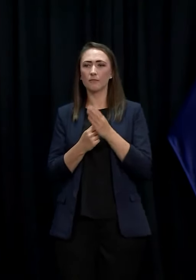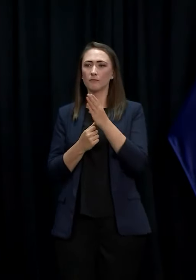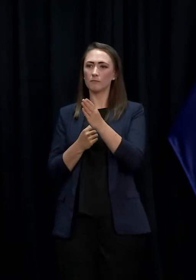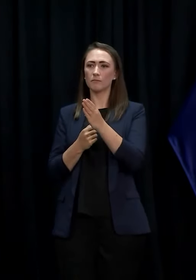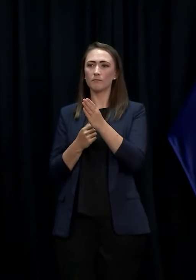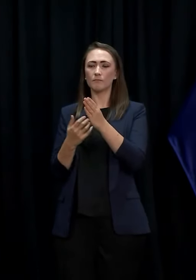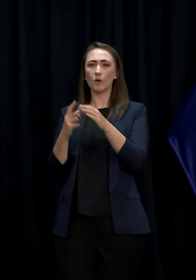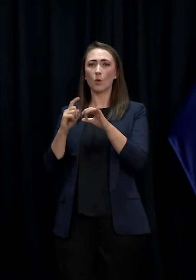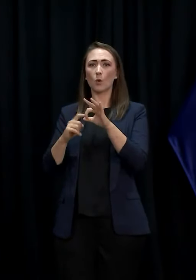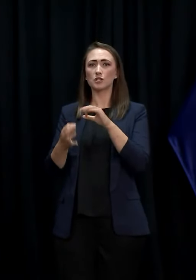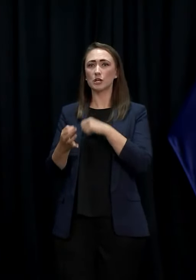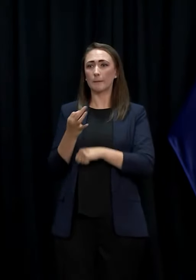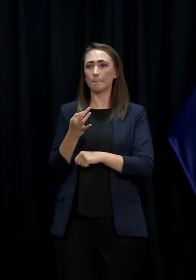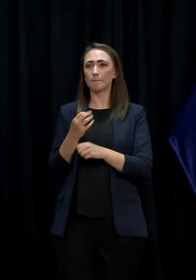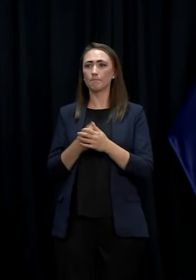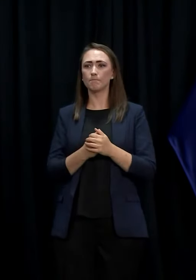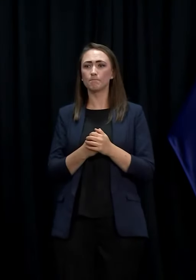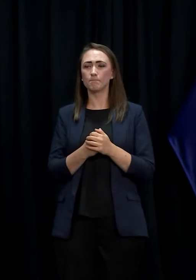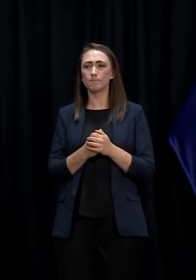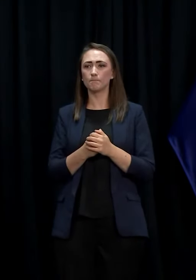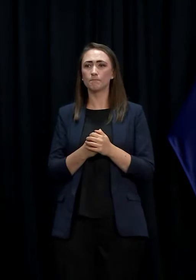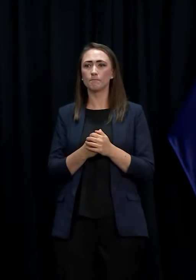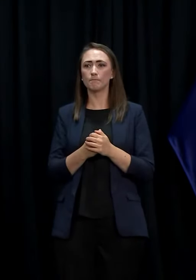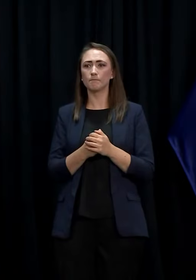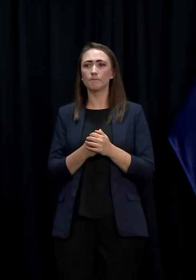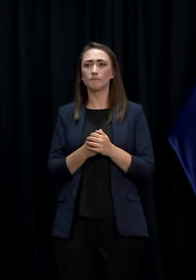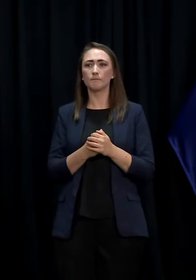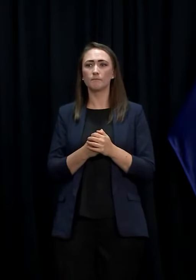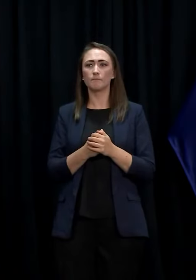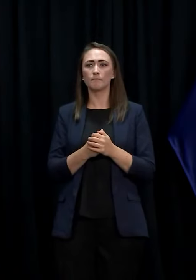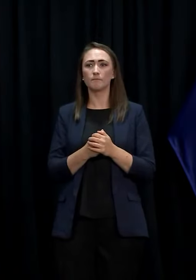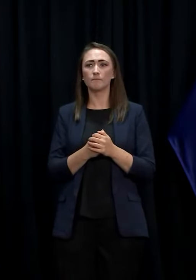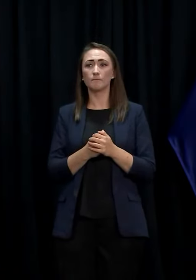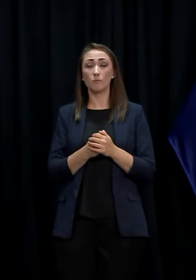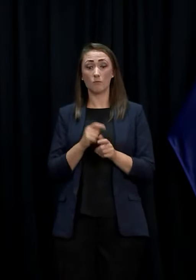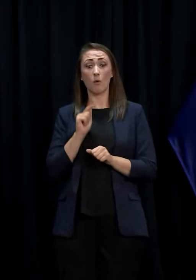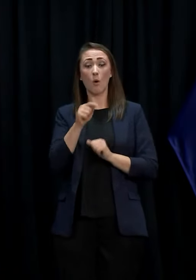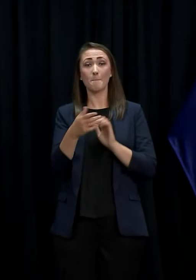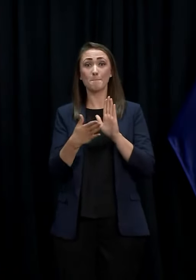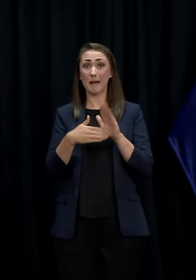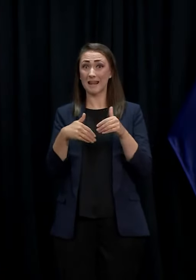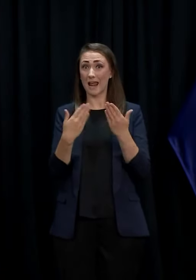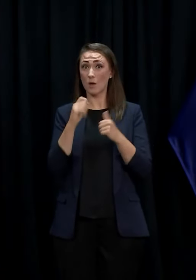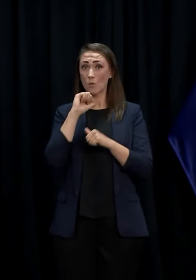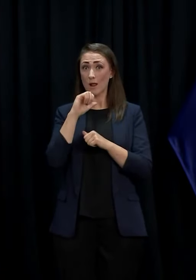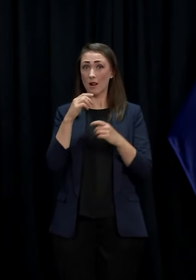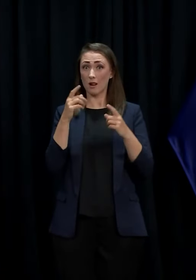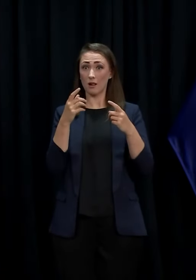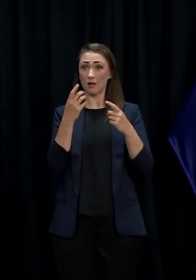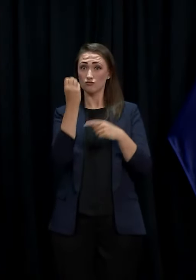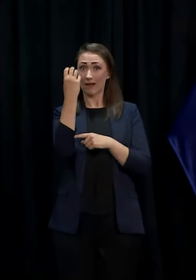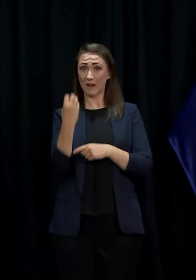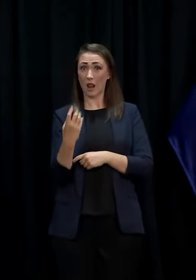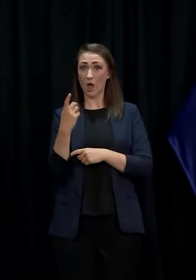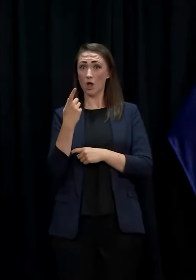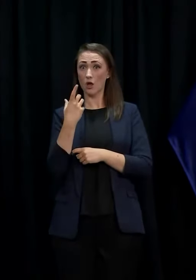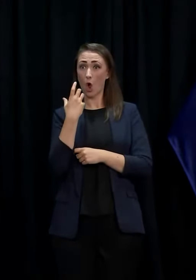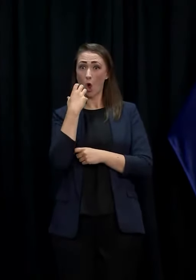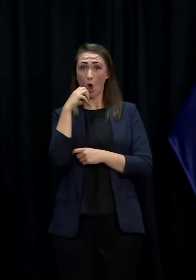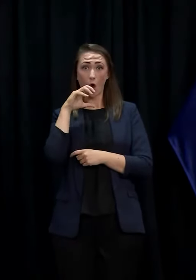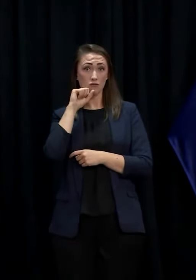is it that some or all parts of the country will move to the orange traffic light setting on Monday when Cabinet reviews the traffic light